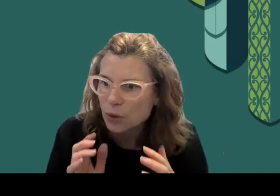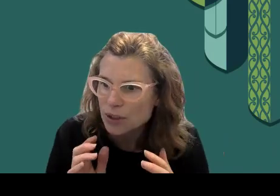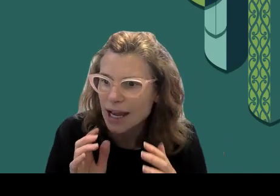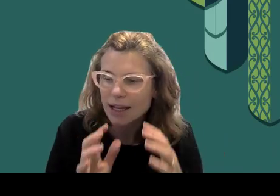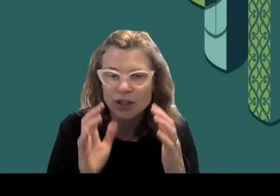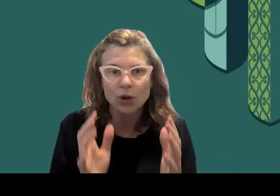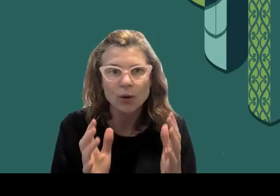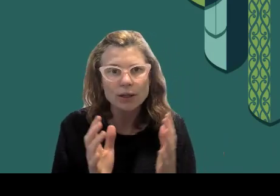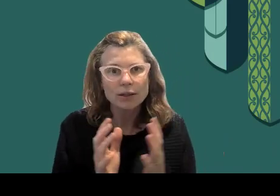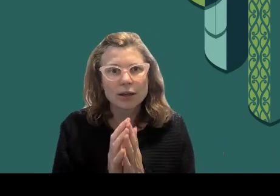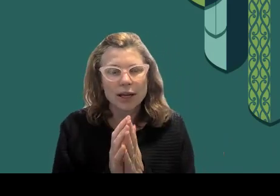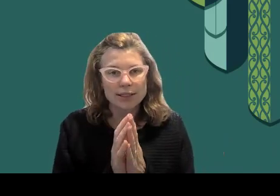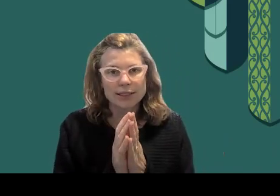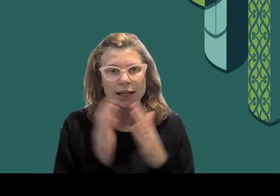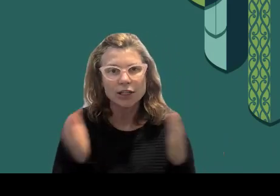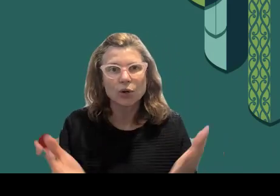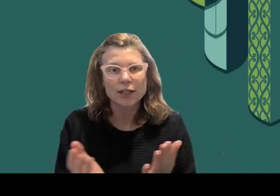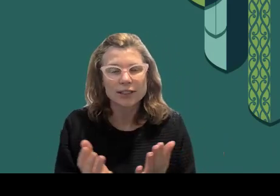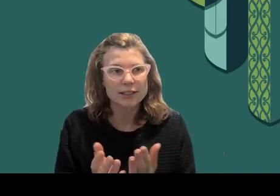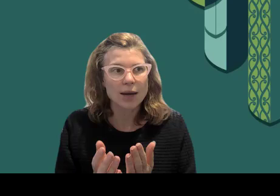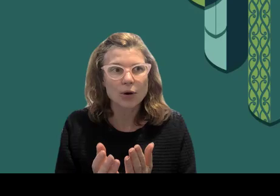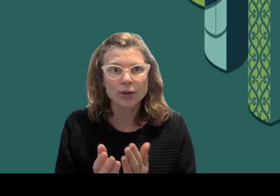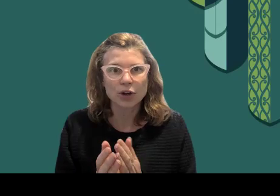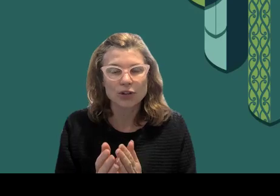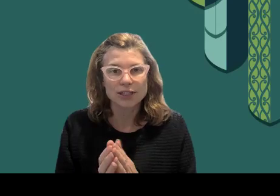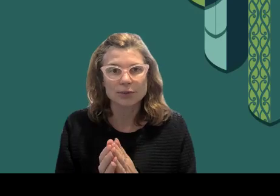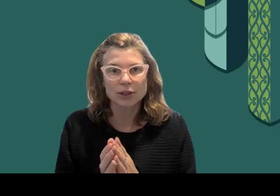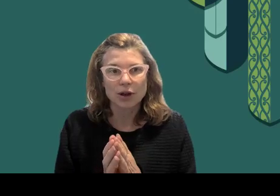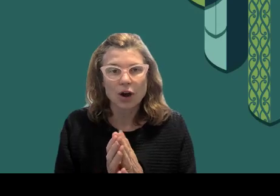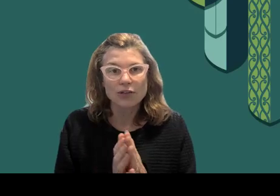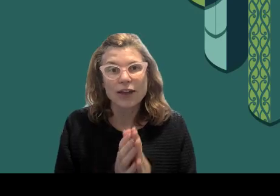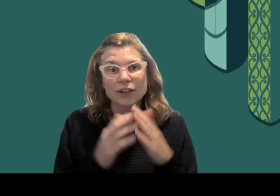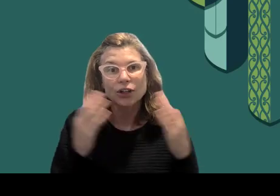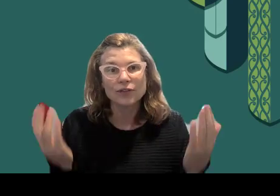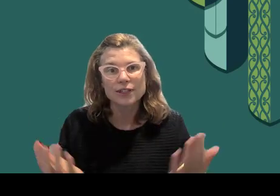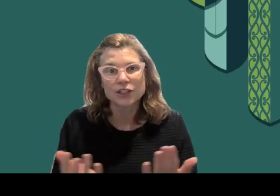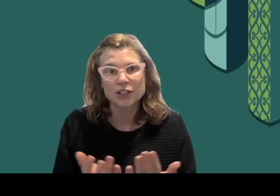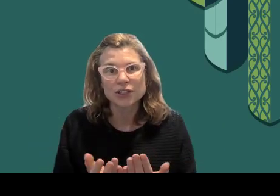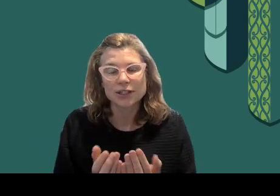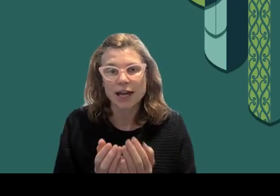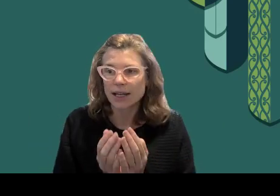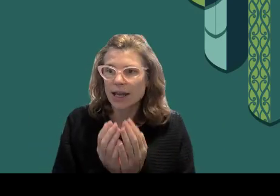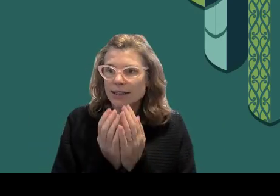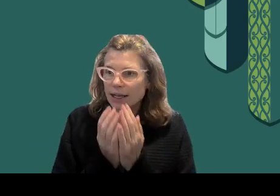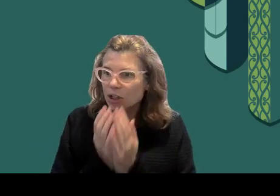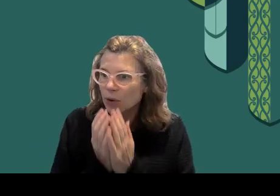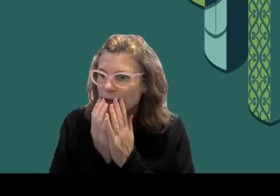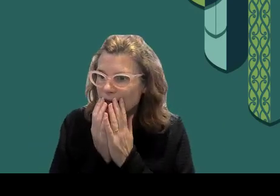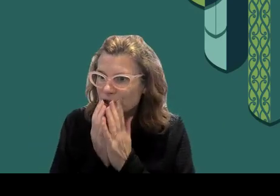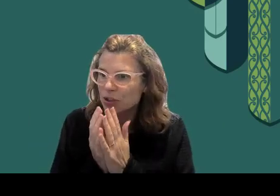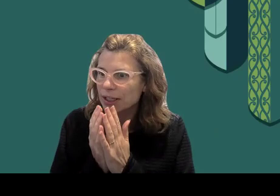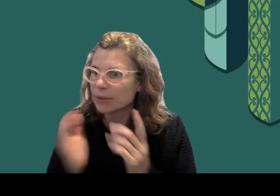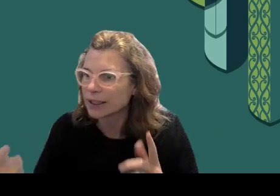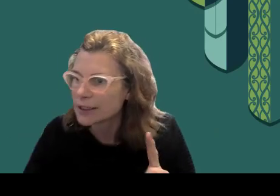it's called Talanoa. It's a Samoan concept of having a conversation. So a